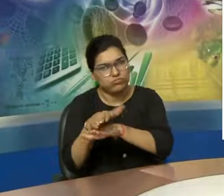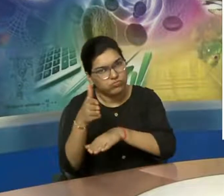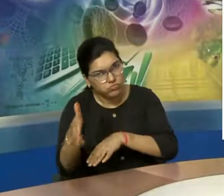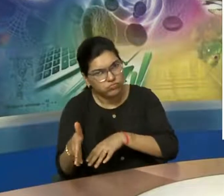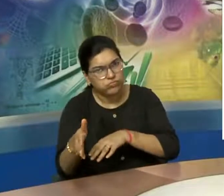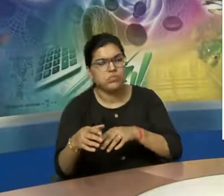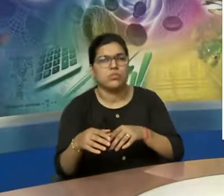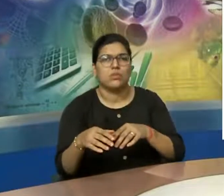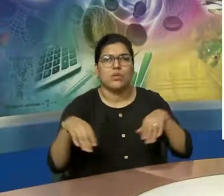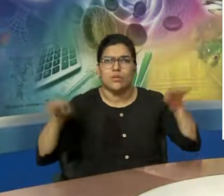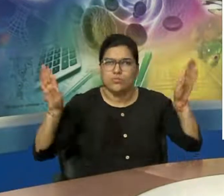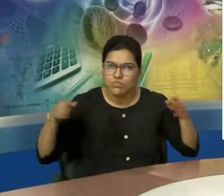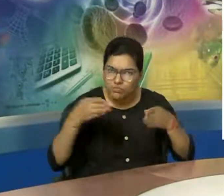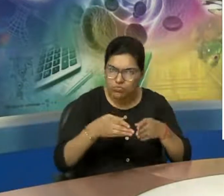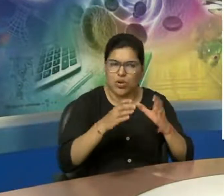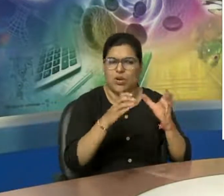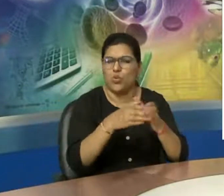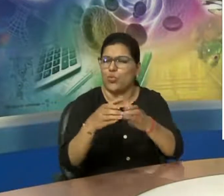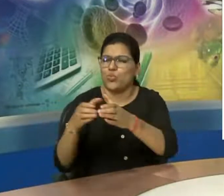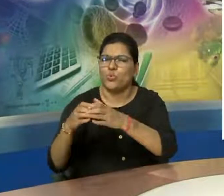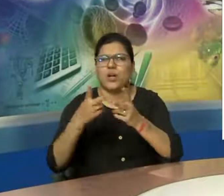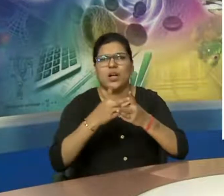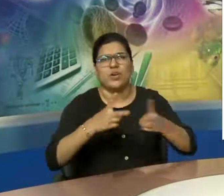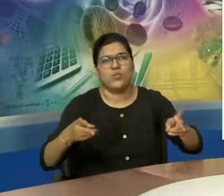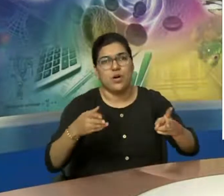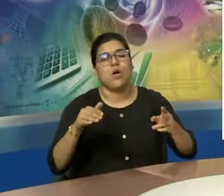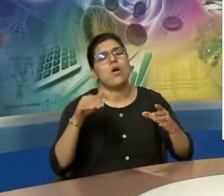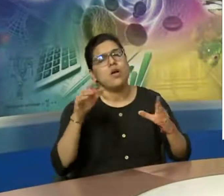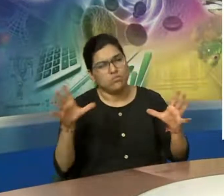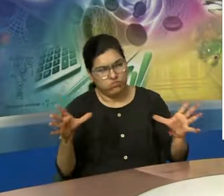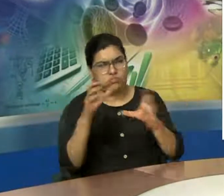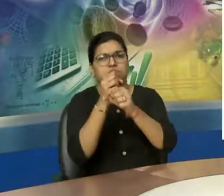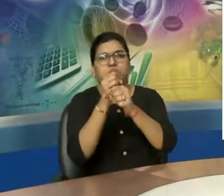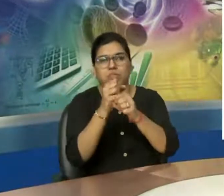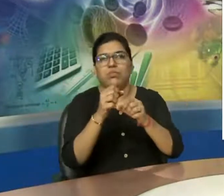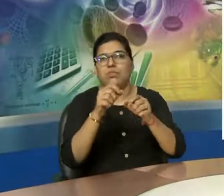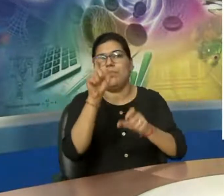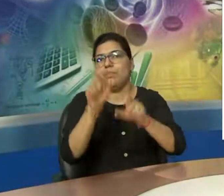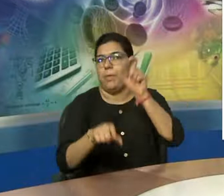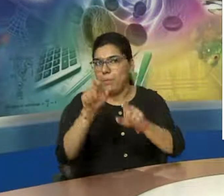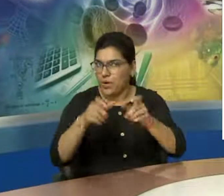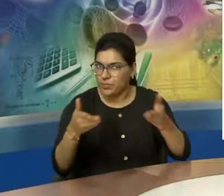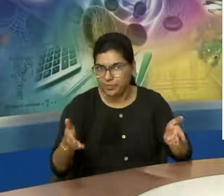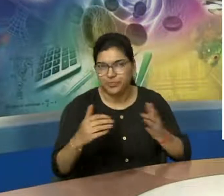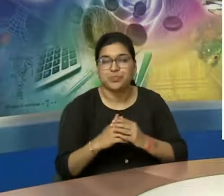population. That is in general for all the